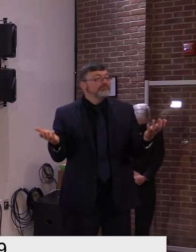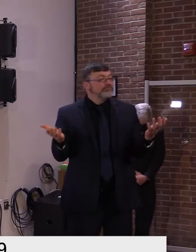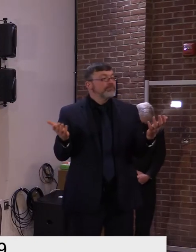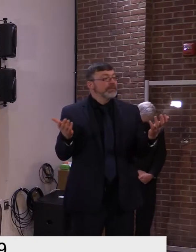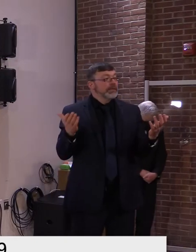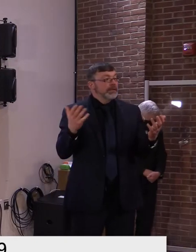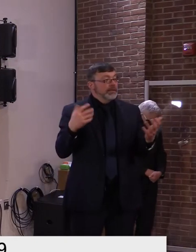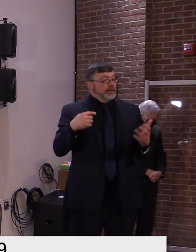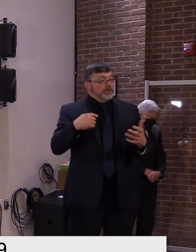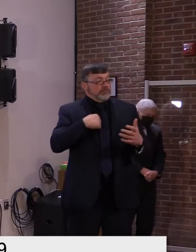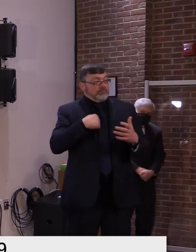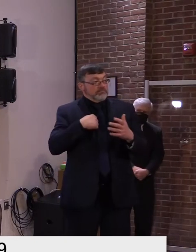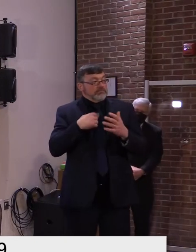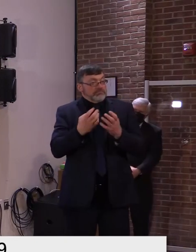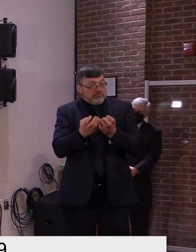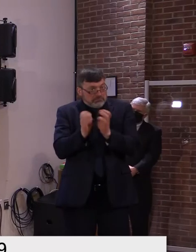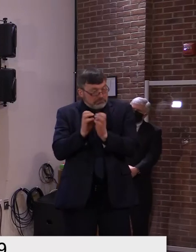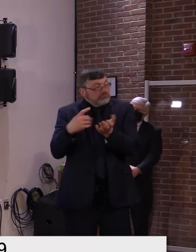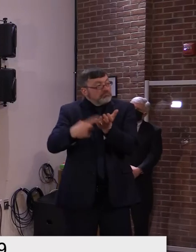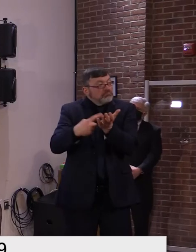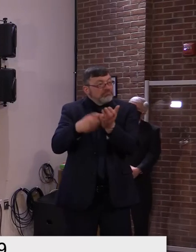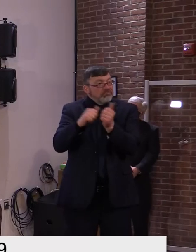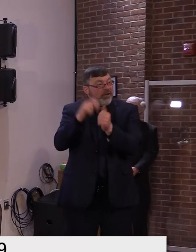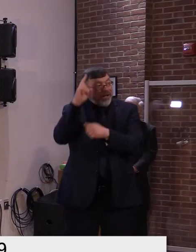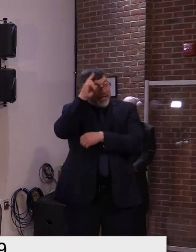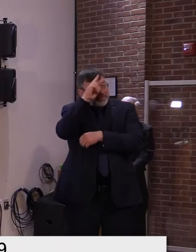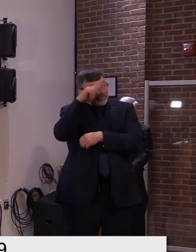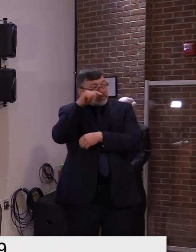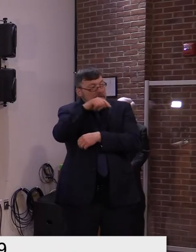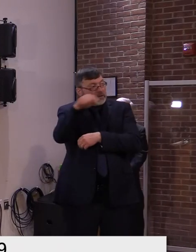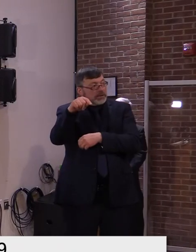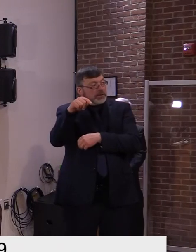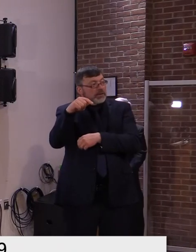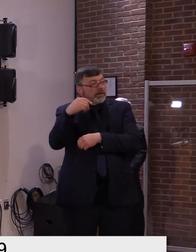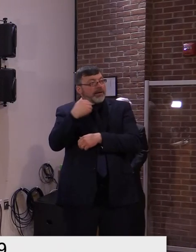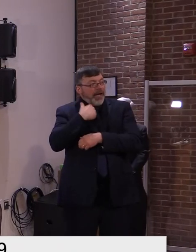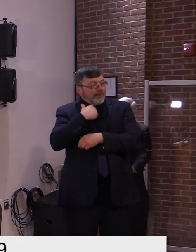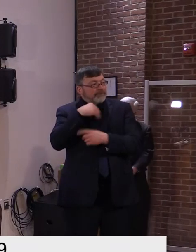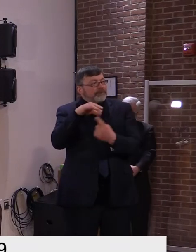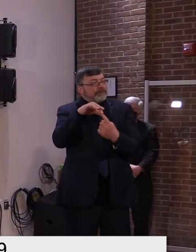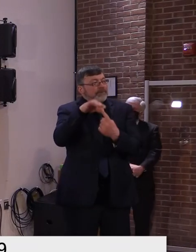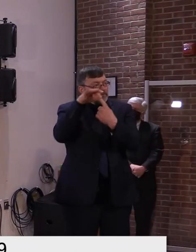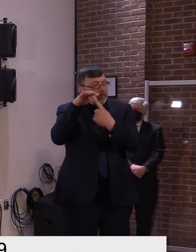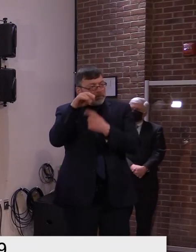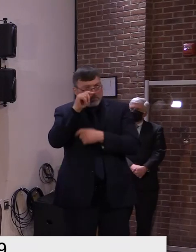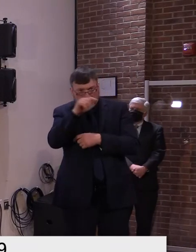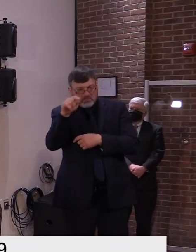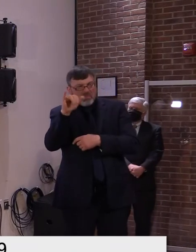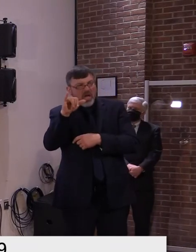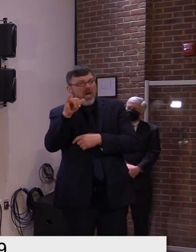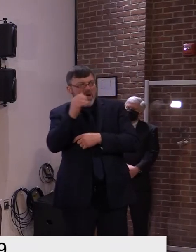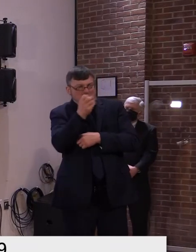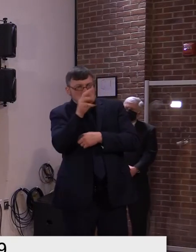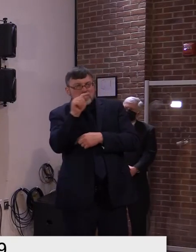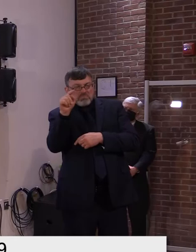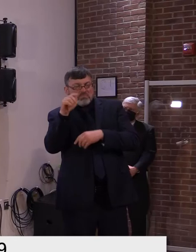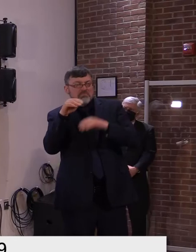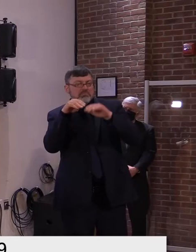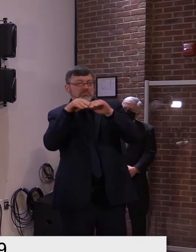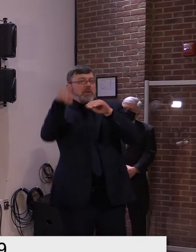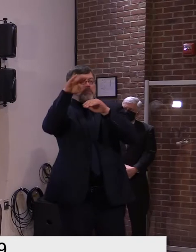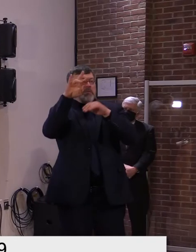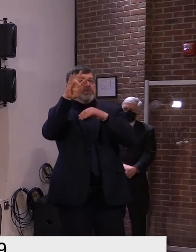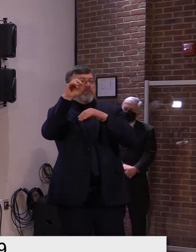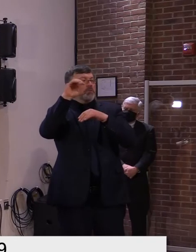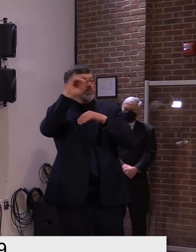always, with few exceptions, above 70%, and most frequently in the high 80s and